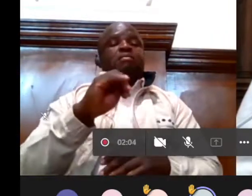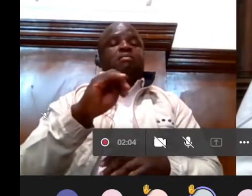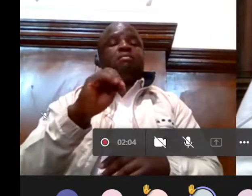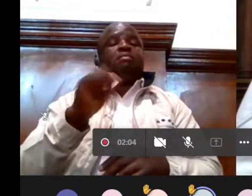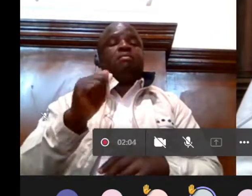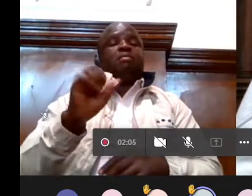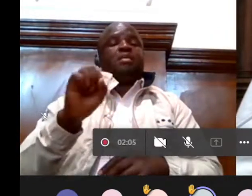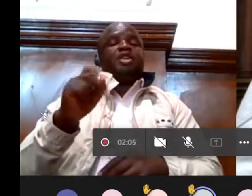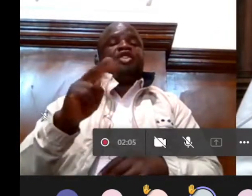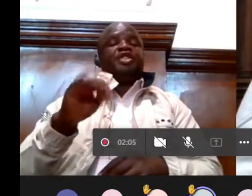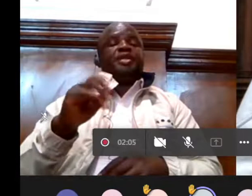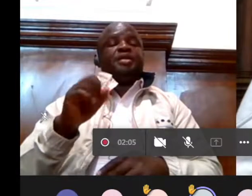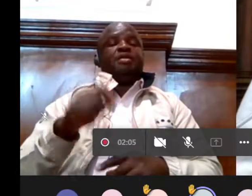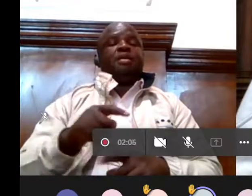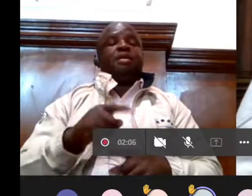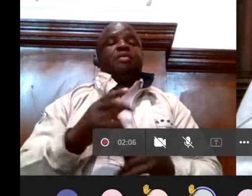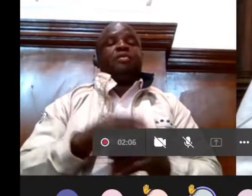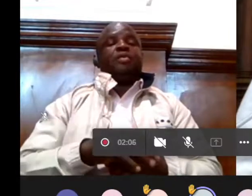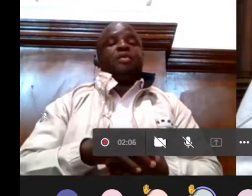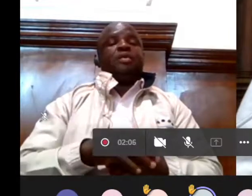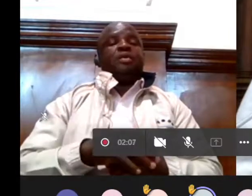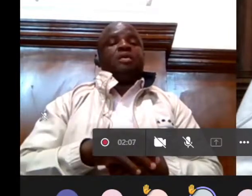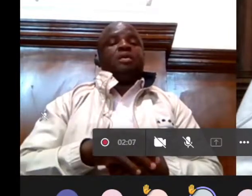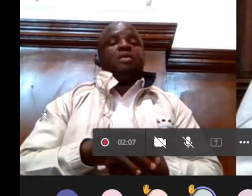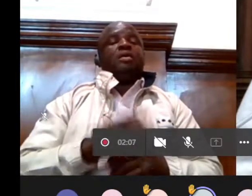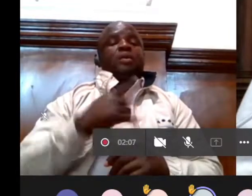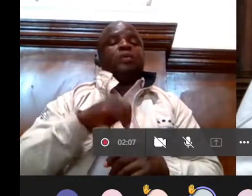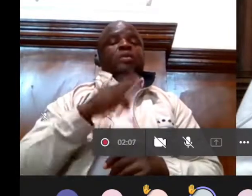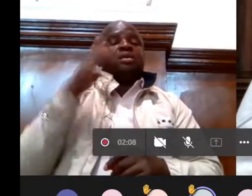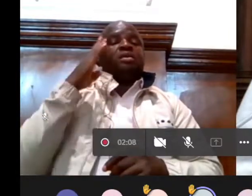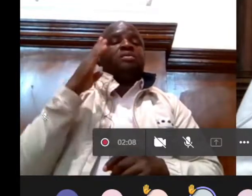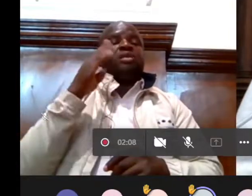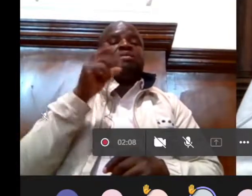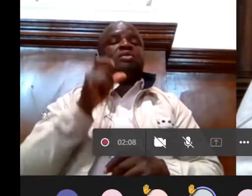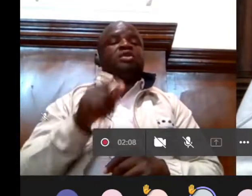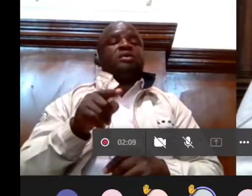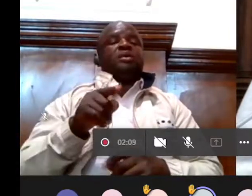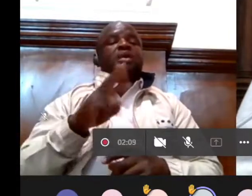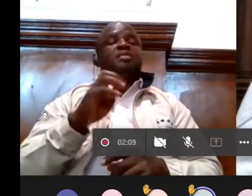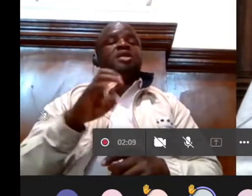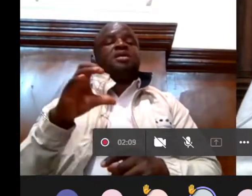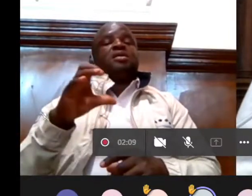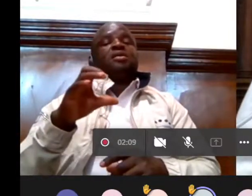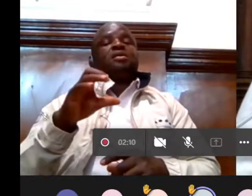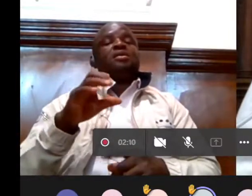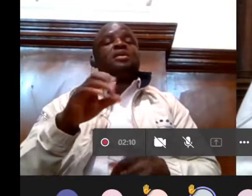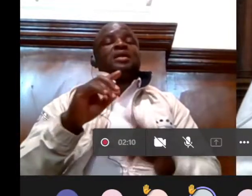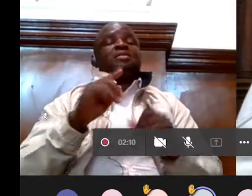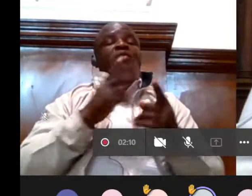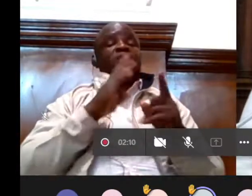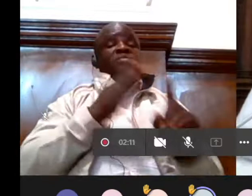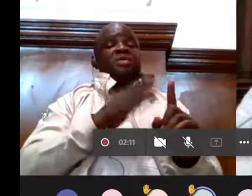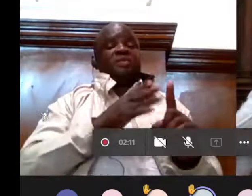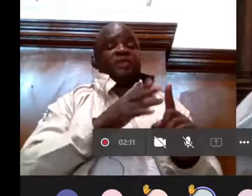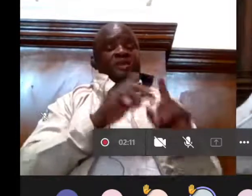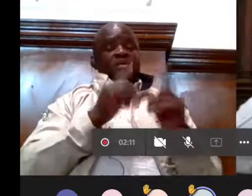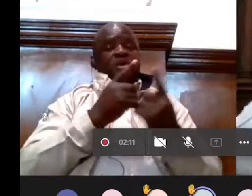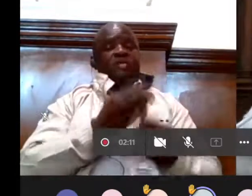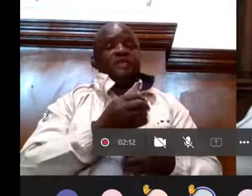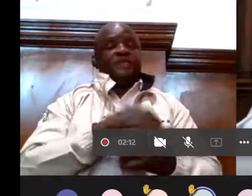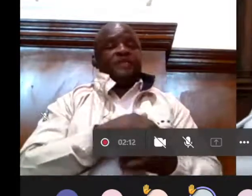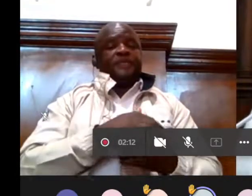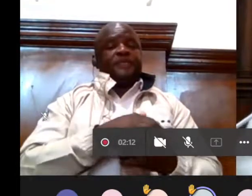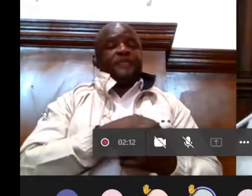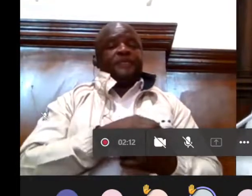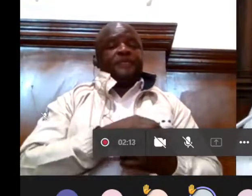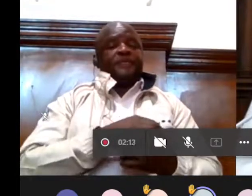House, whom we know to be the MEC for that particular ministry. What